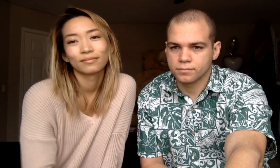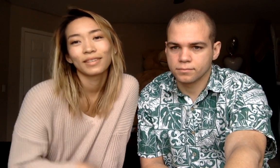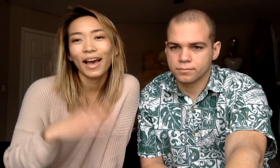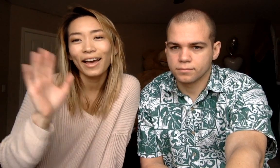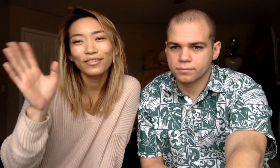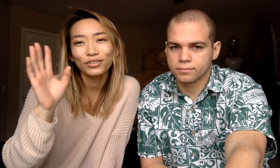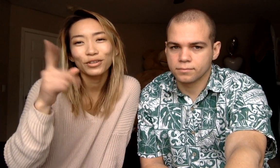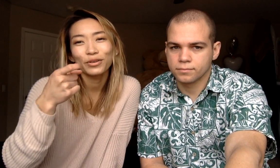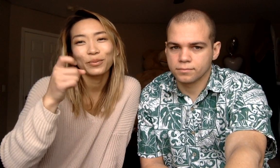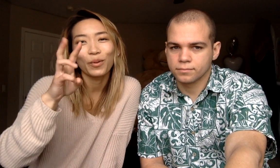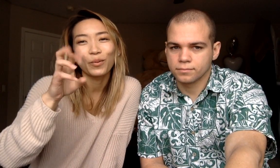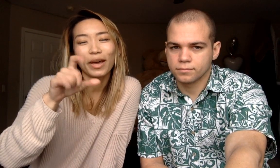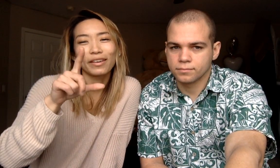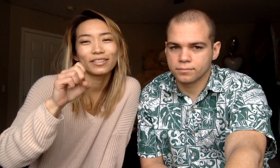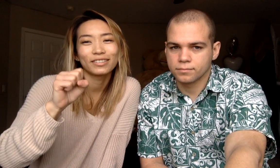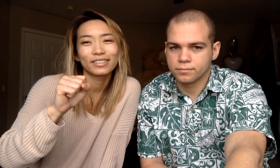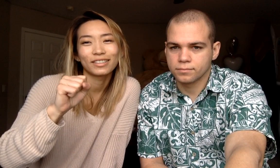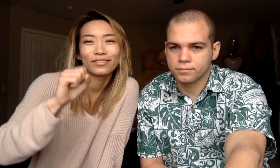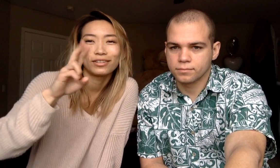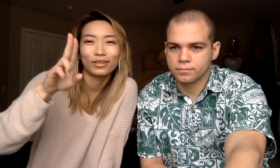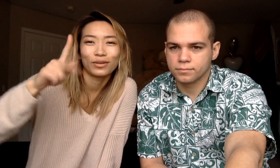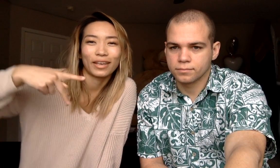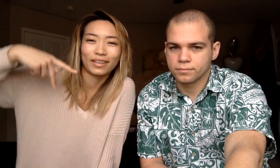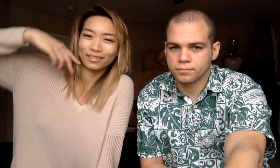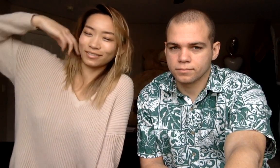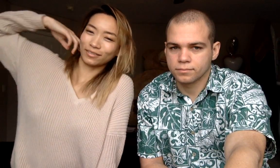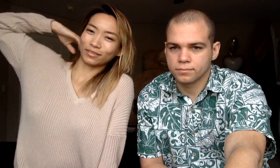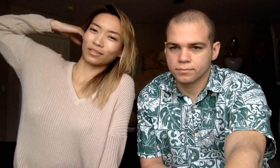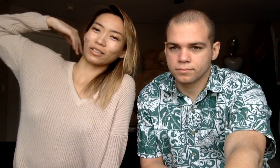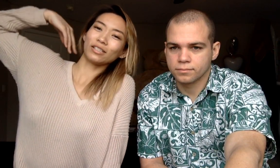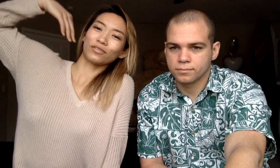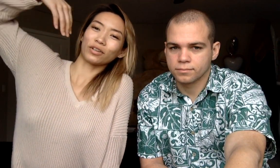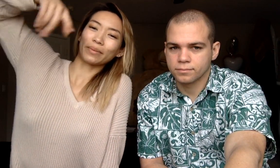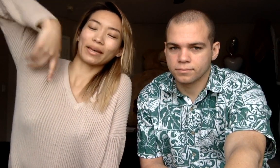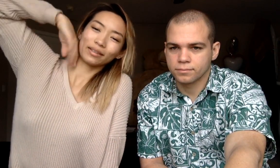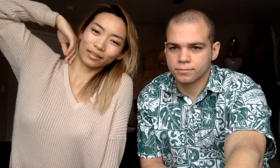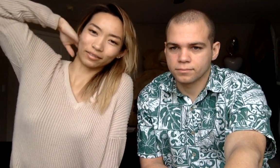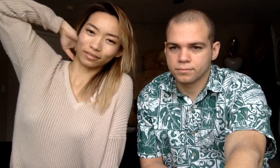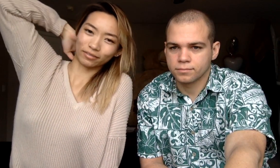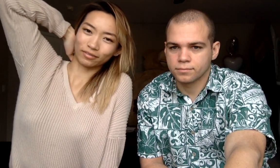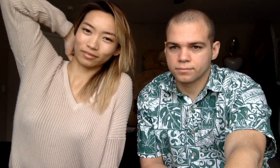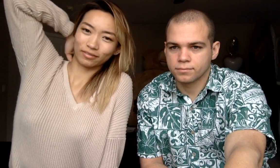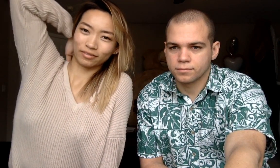Hi from Wales of the UK. Are these far back? I don't know.